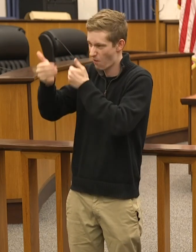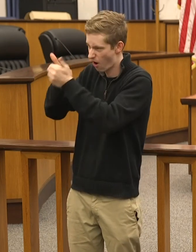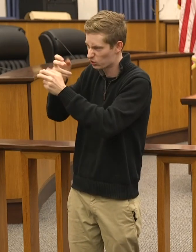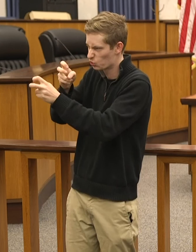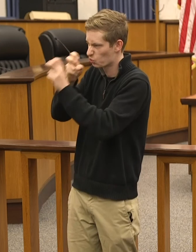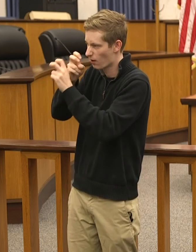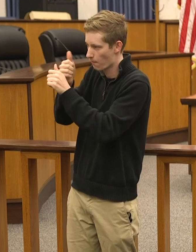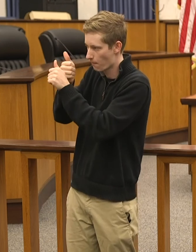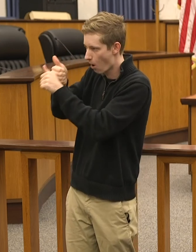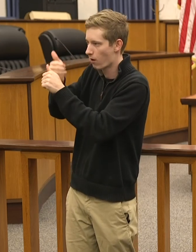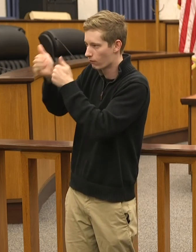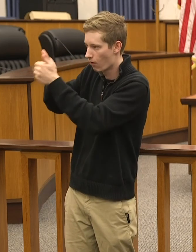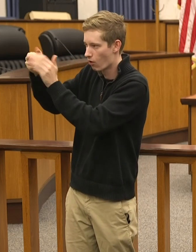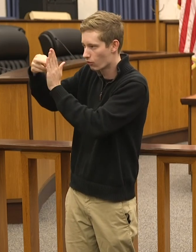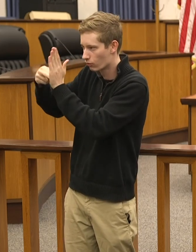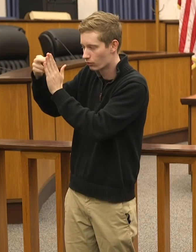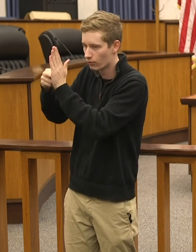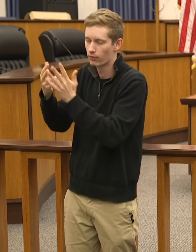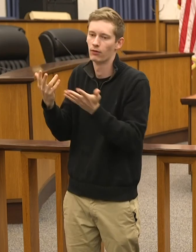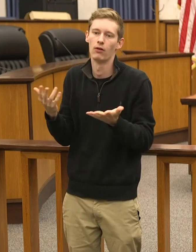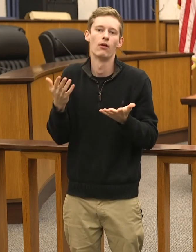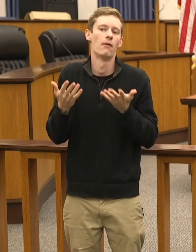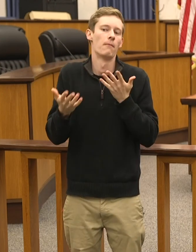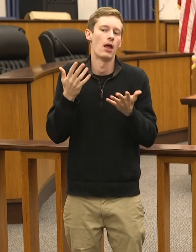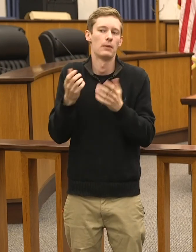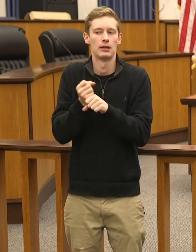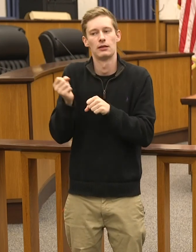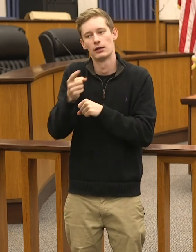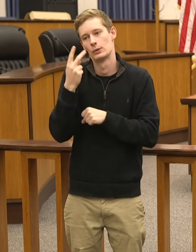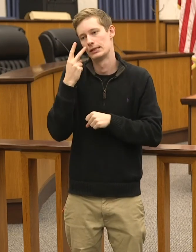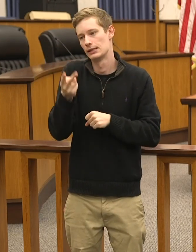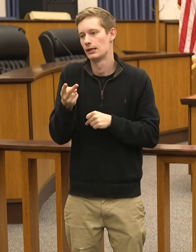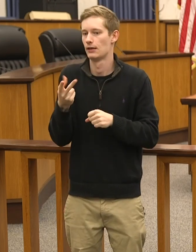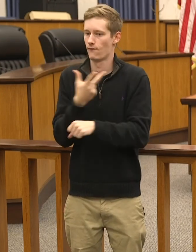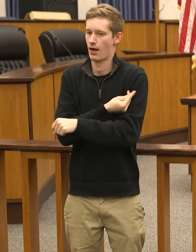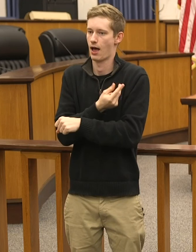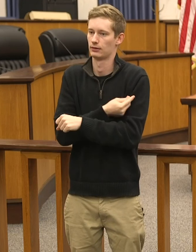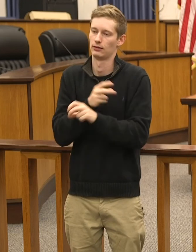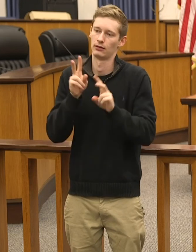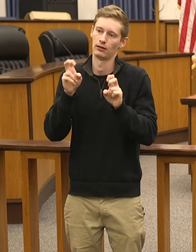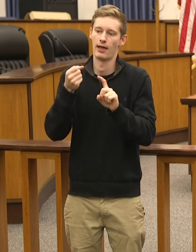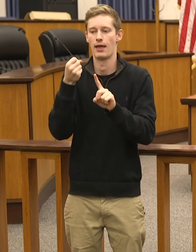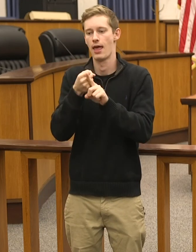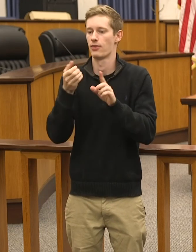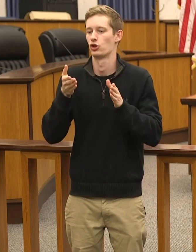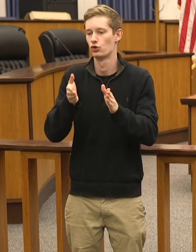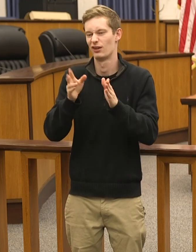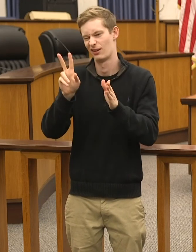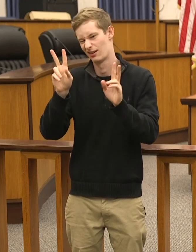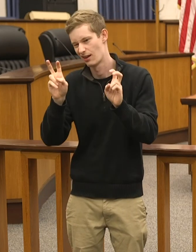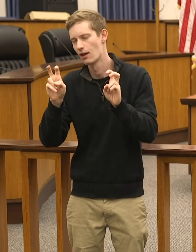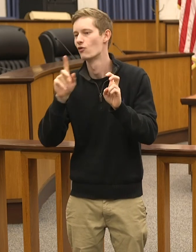that phase one vaccine hit the streets, although the streets is figurative. It'll technically hit hospitals and